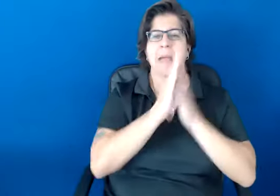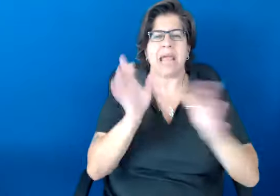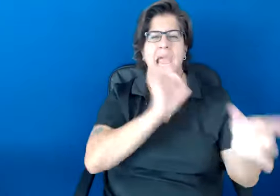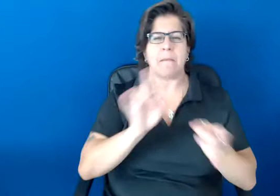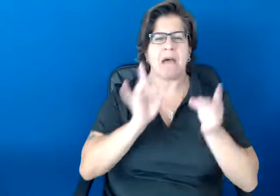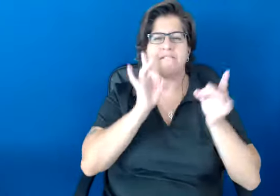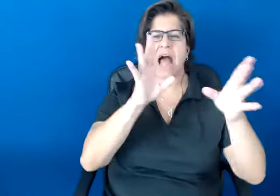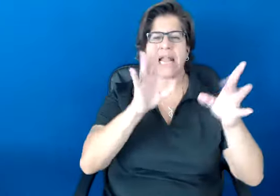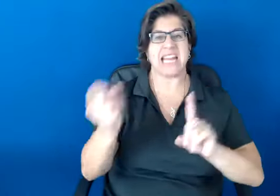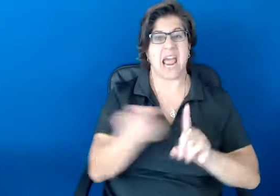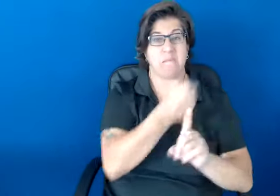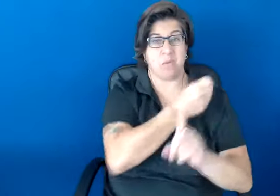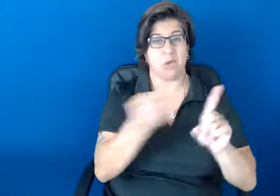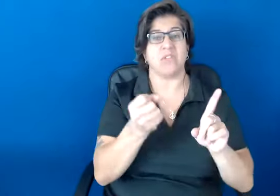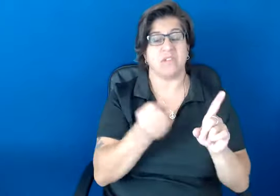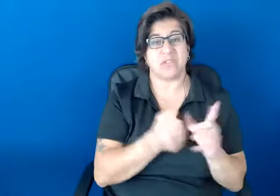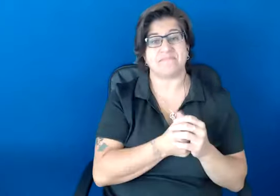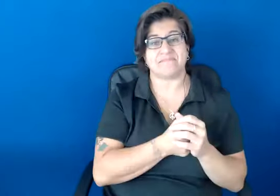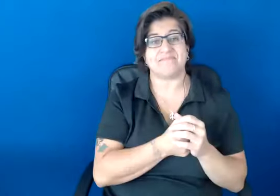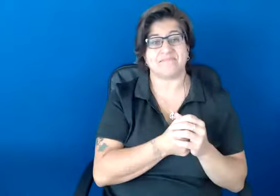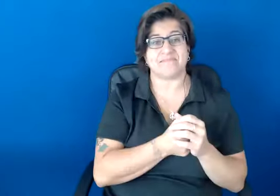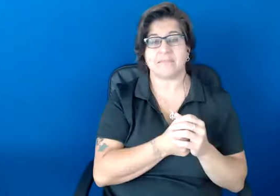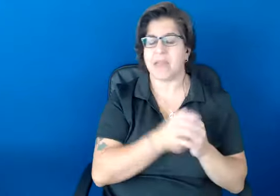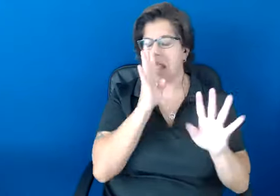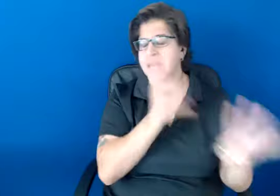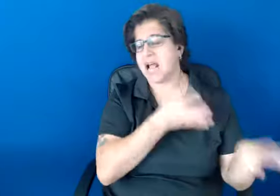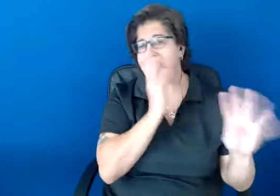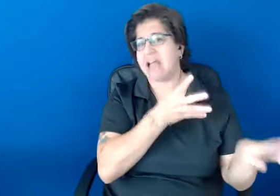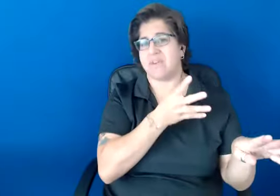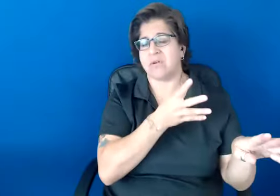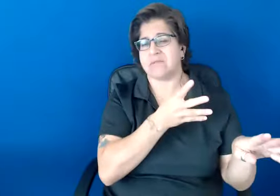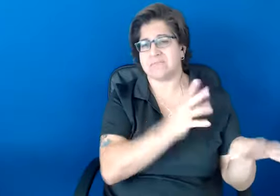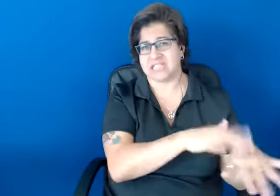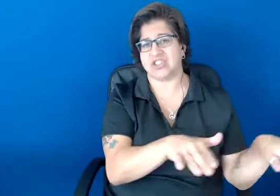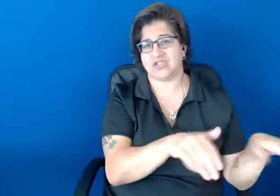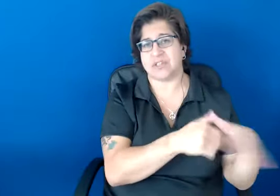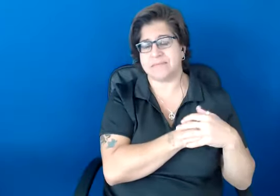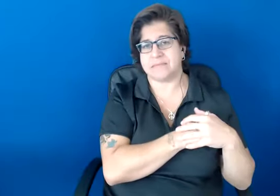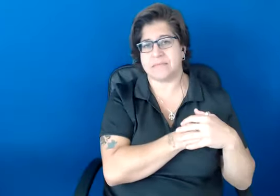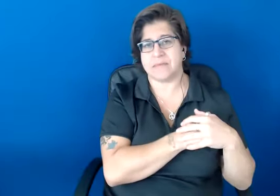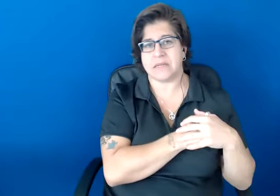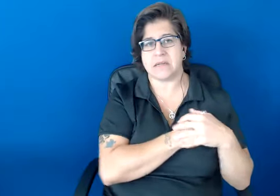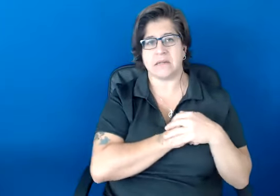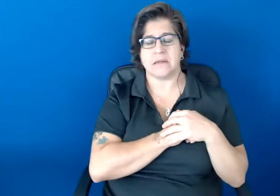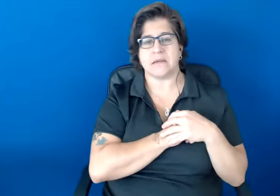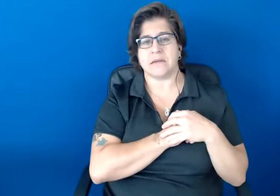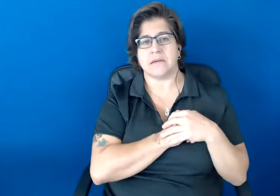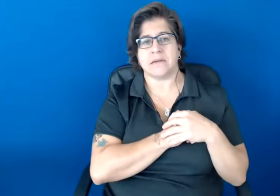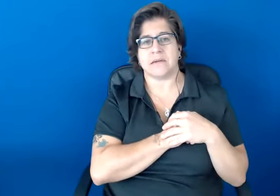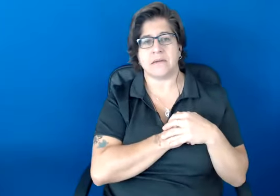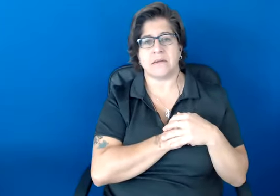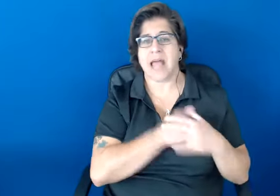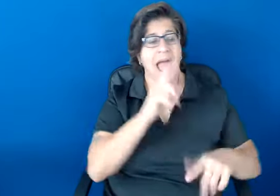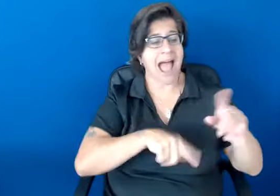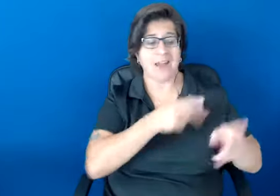and abusive and neglectful to my children. I got to a point where I could not really take